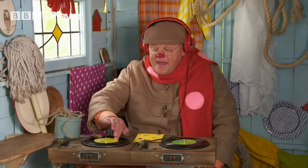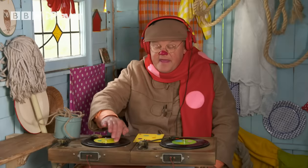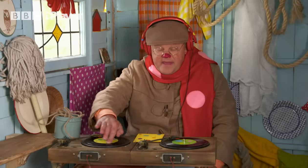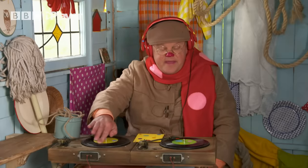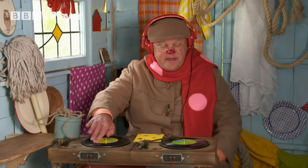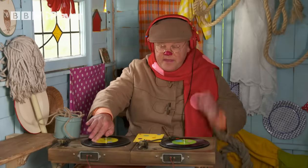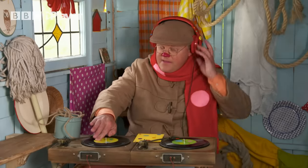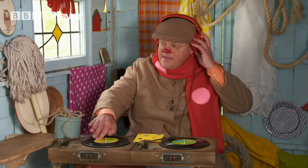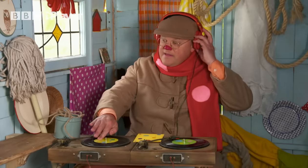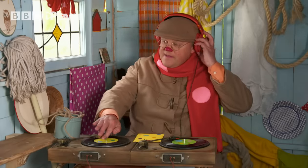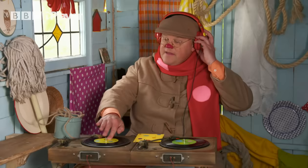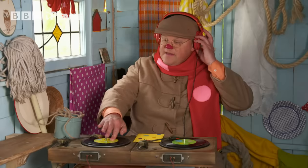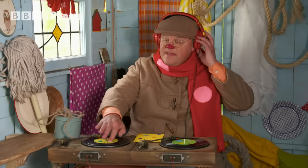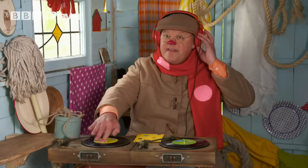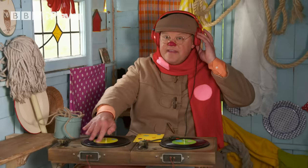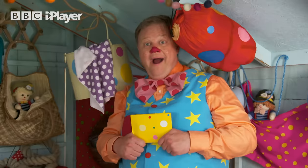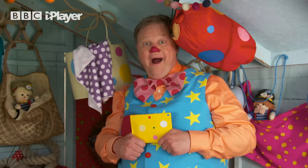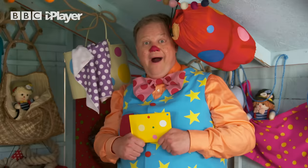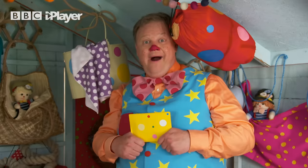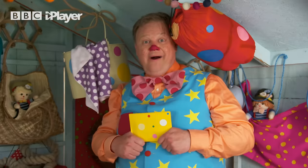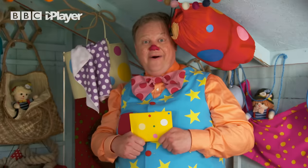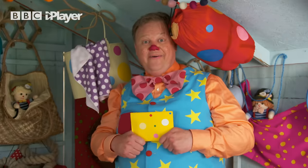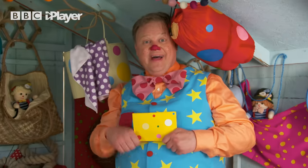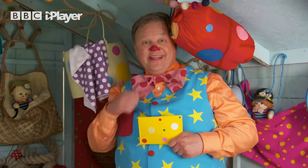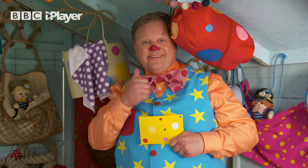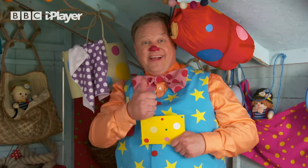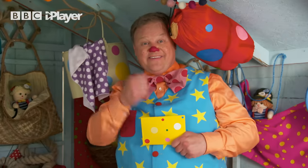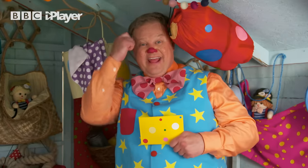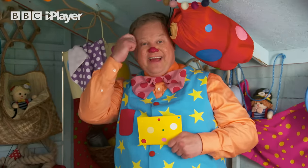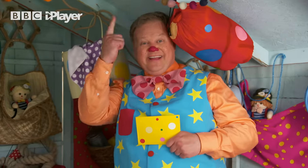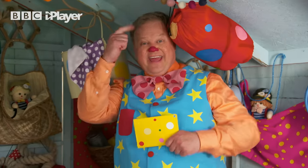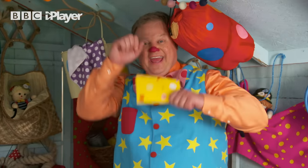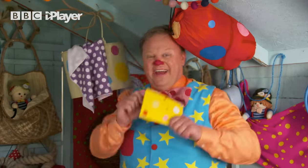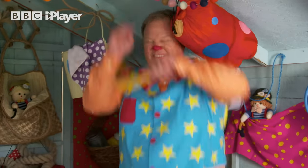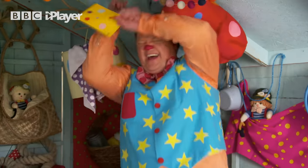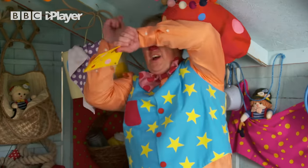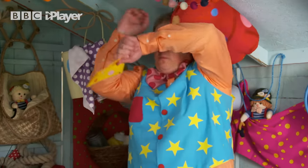could be the DJ at your party. Oh, that's a great idea! Woohoo!